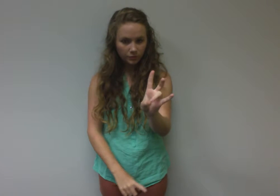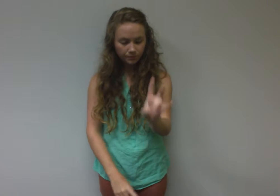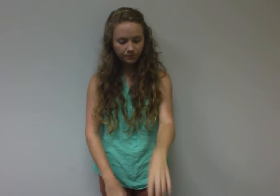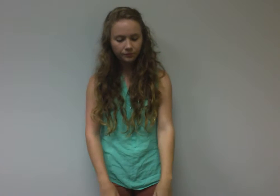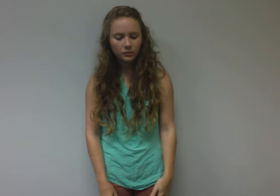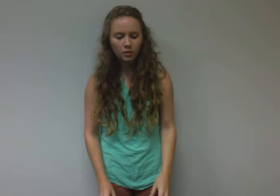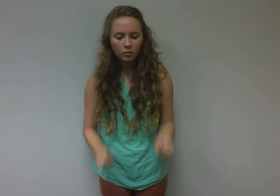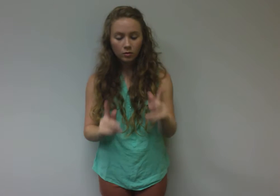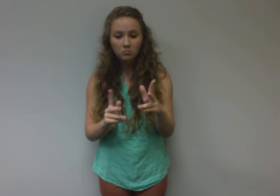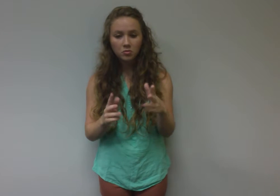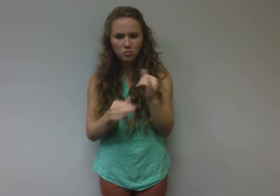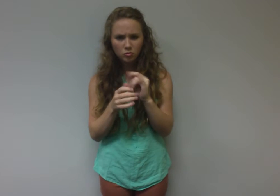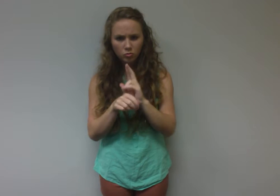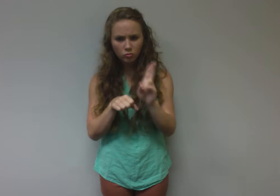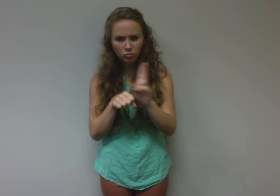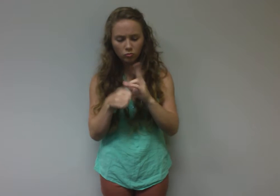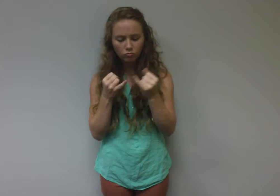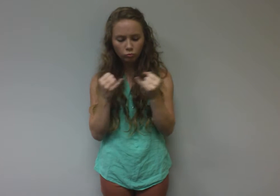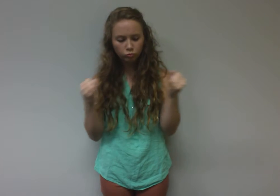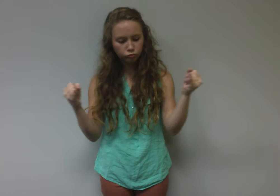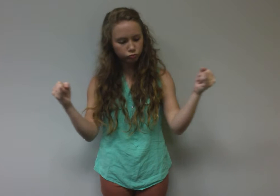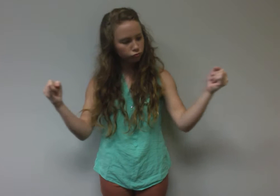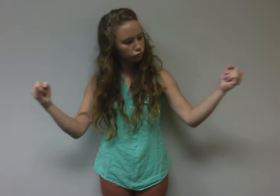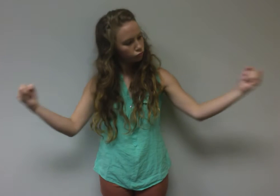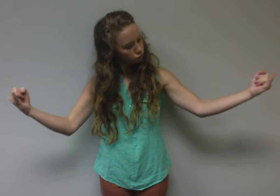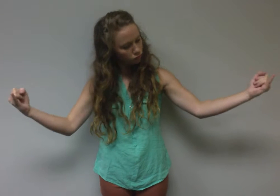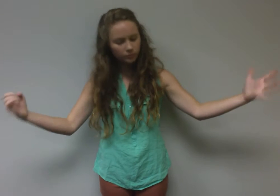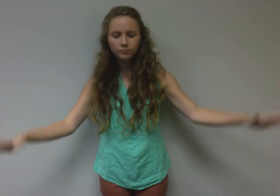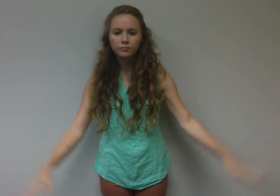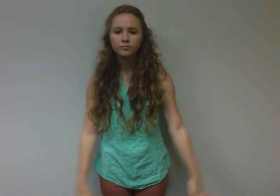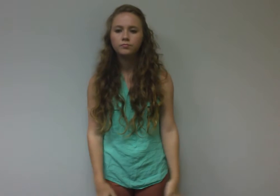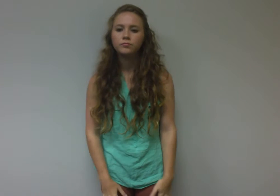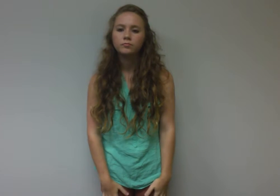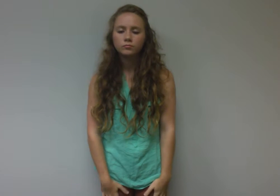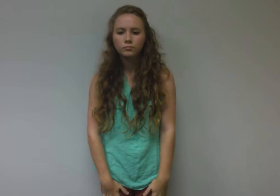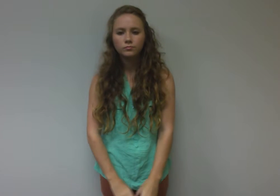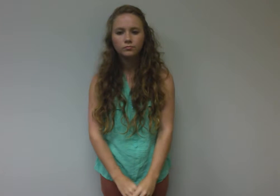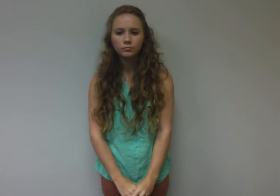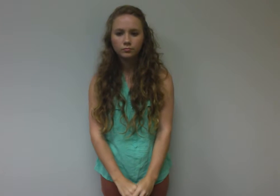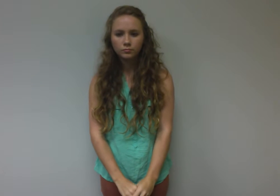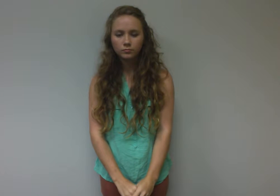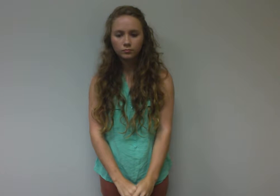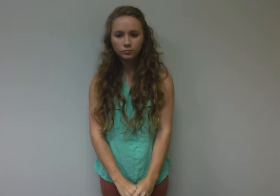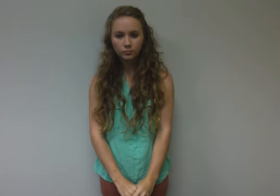just more basic addition practice isn't unwarranted at this point. So we could draw it with the number line again, 8 plus 7.